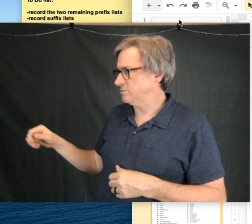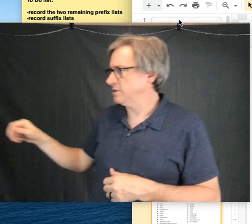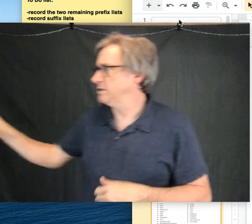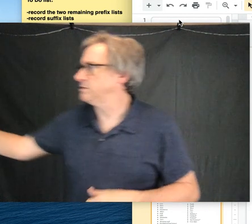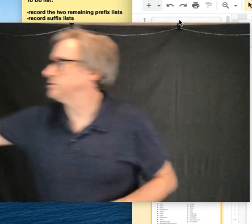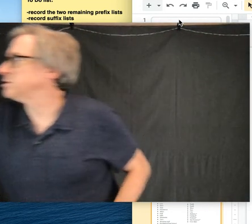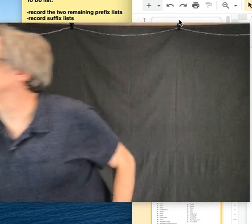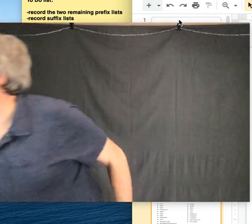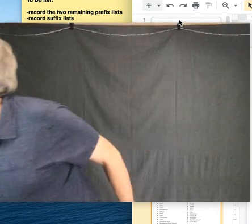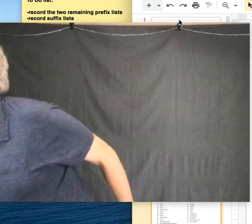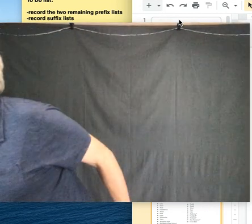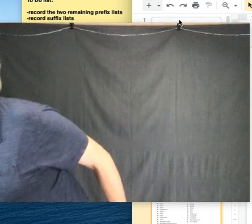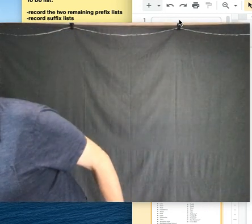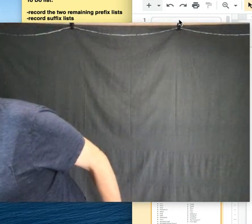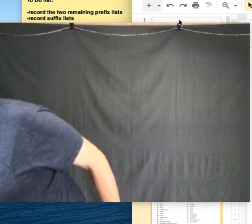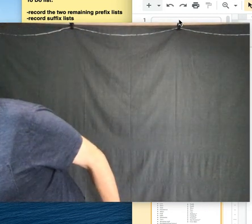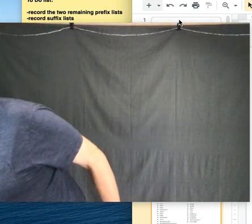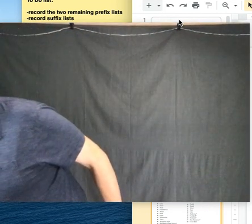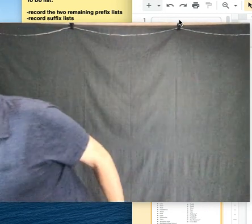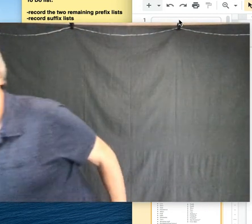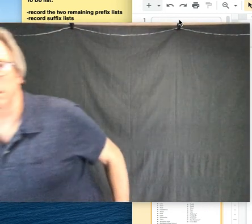this is really